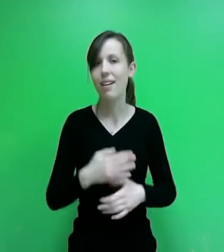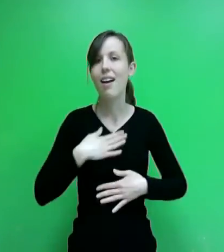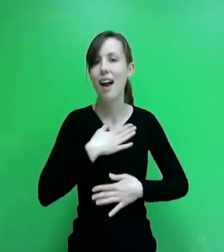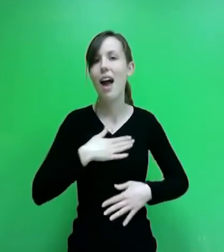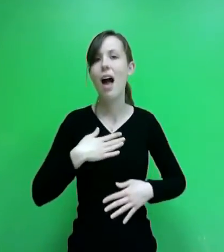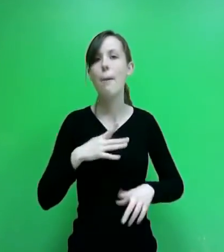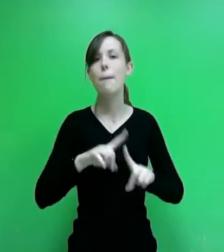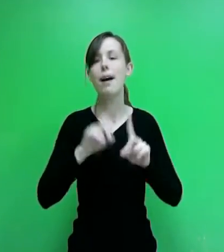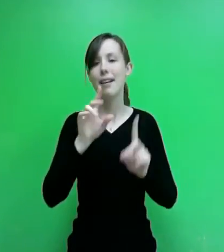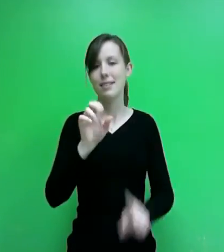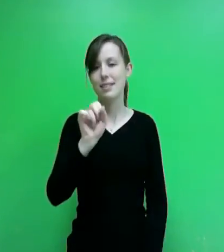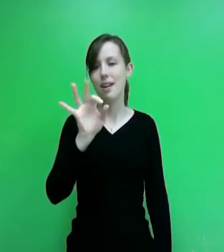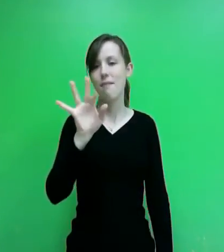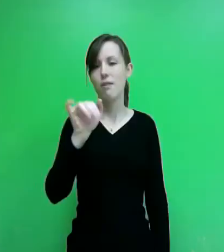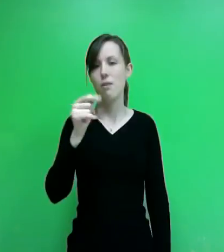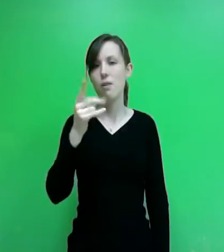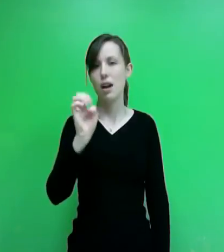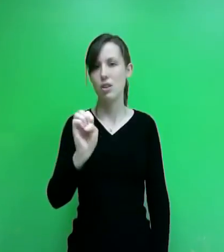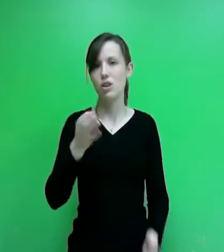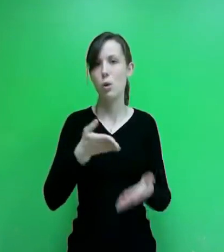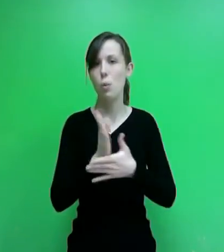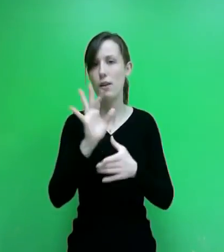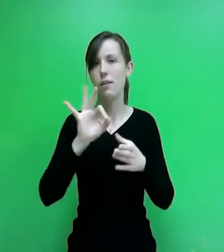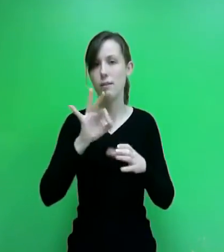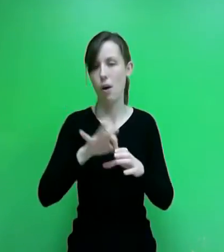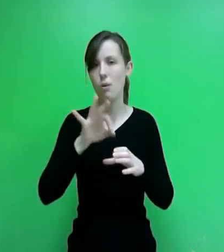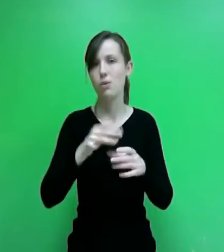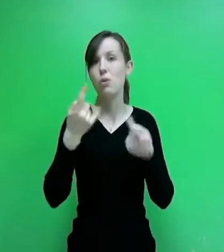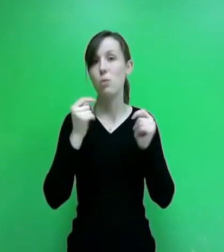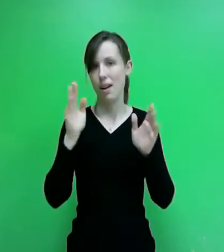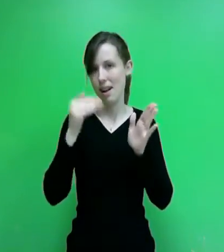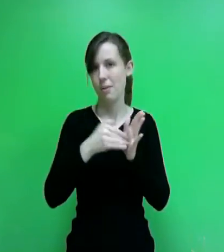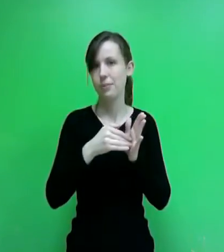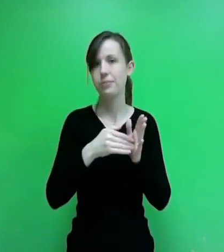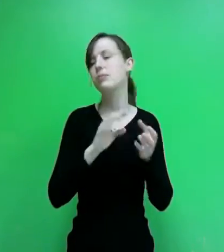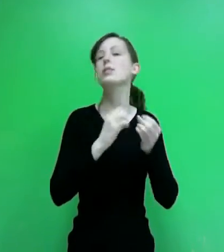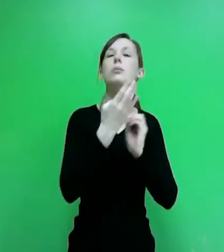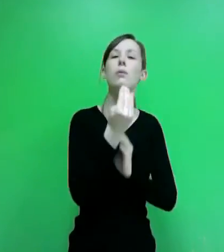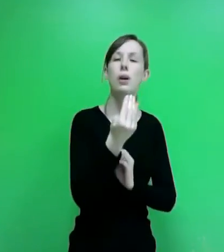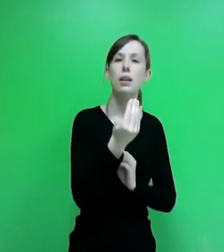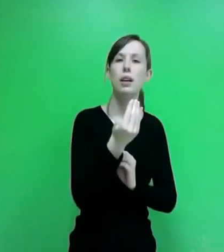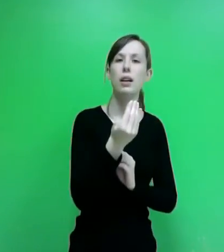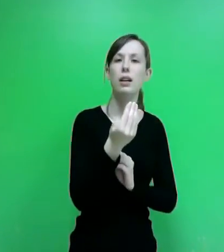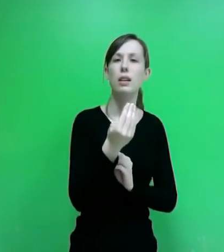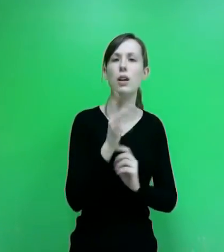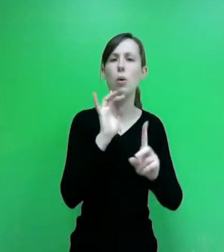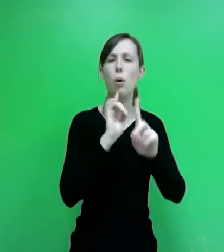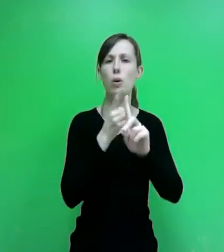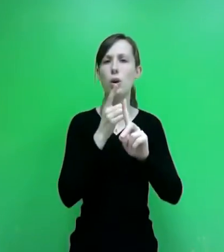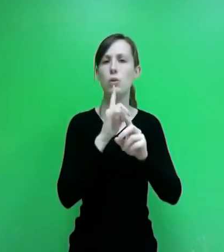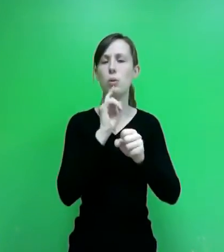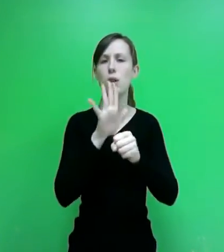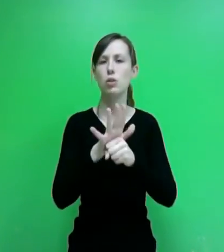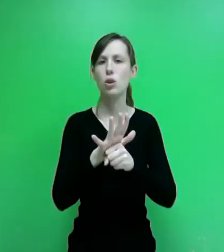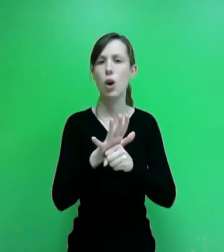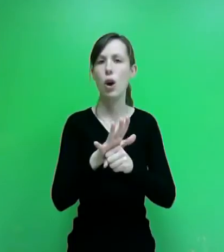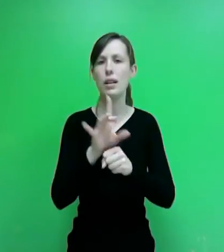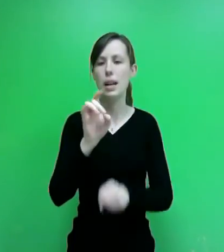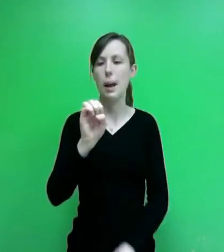just the right to vote. So try it out. Number 14, in order to ensure democracy, the 24th Amendment